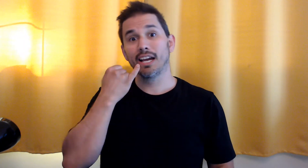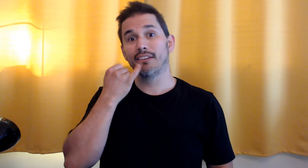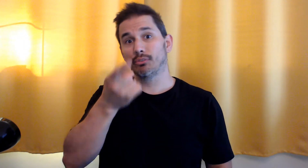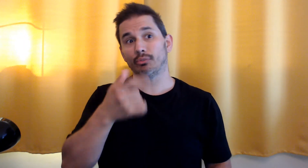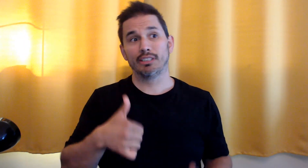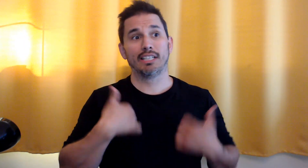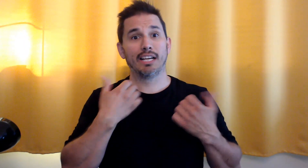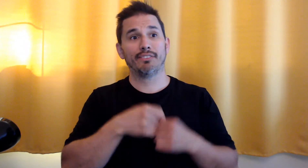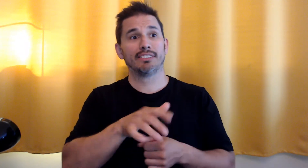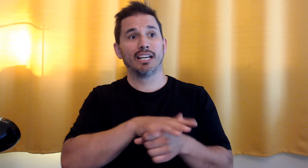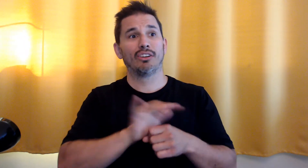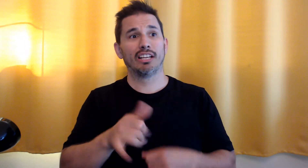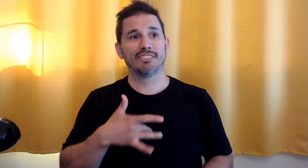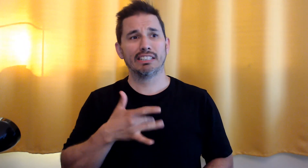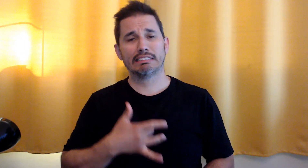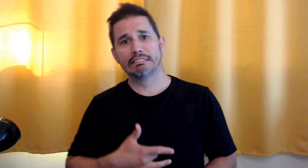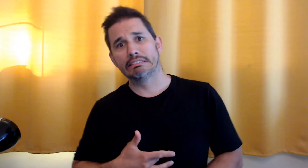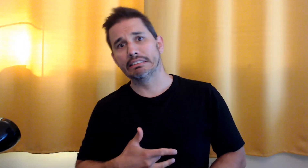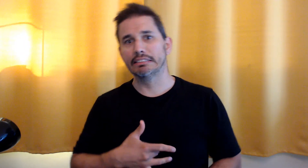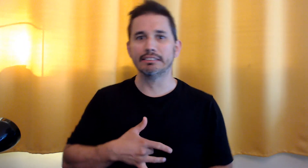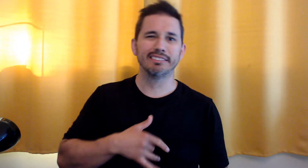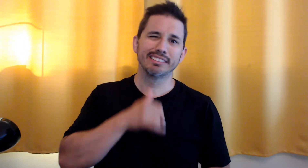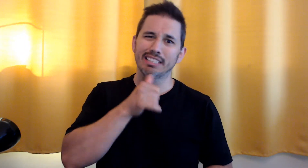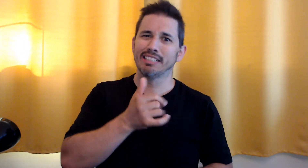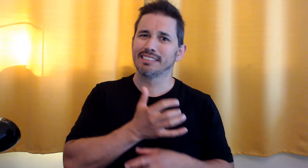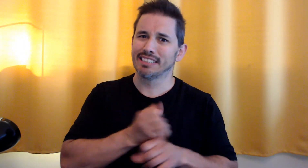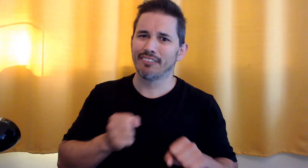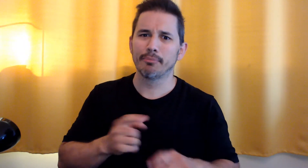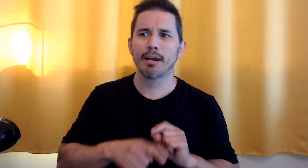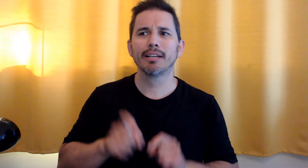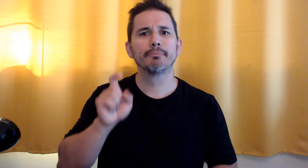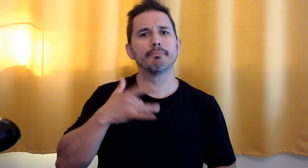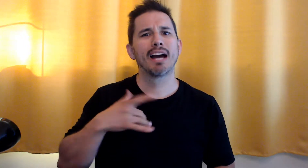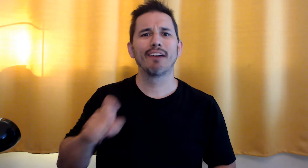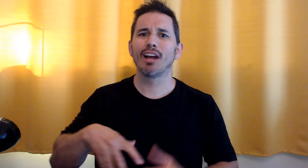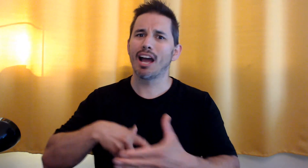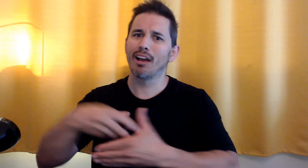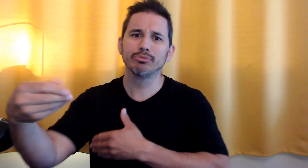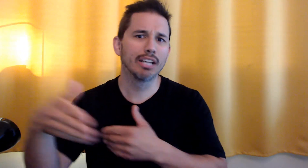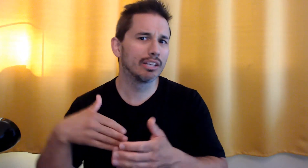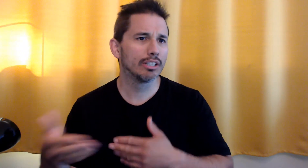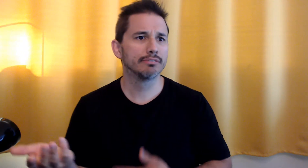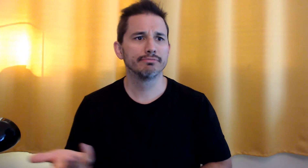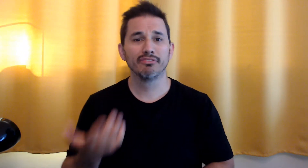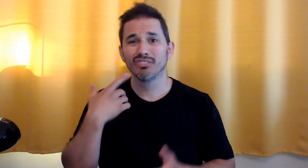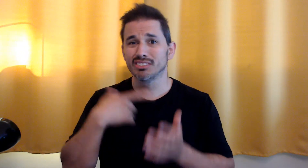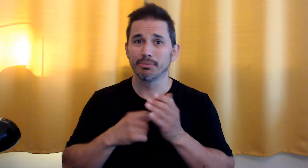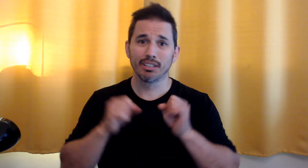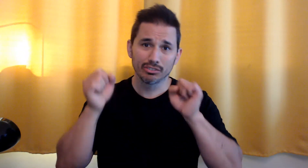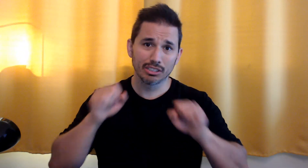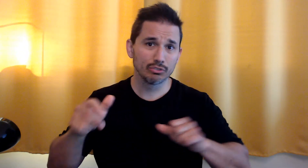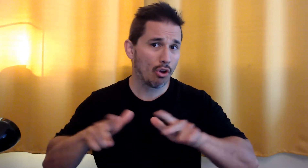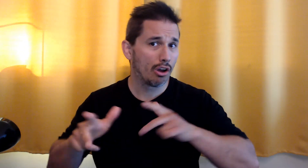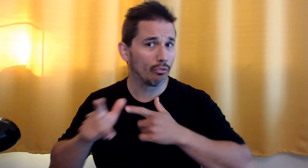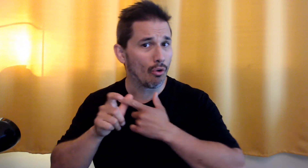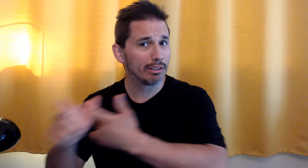Perhaps if you live in not the safest of areas, but you feel you still need to get out for a walk or some fresh air or a jog or